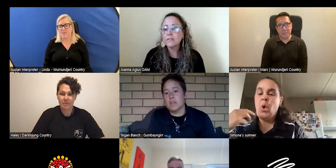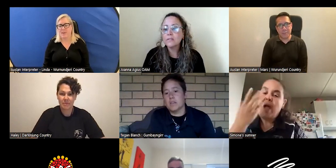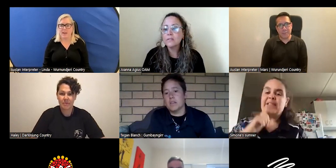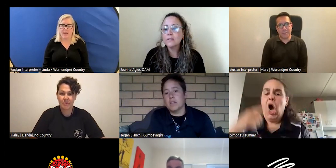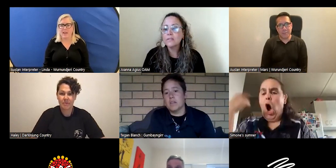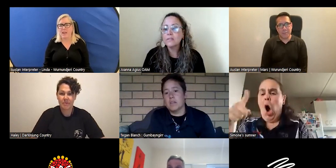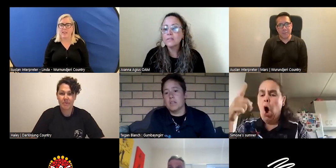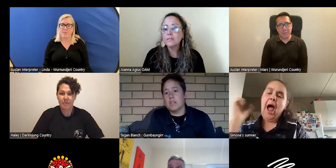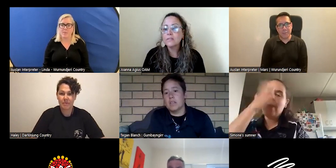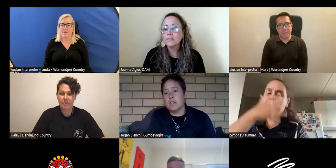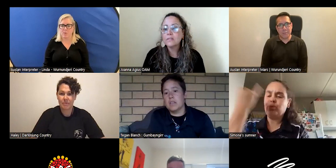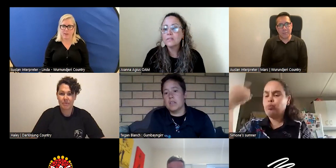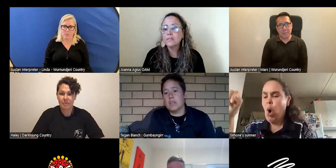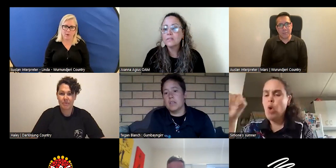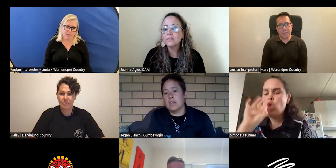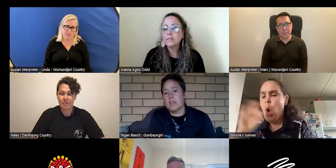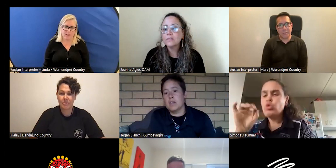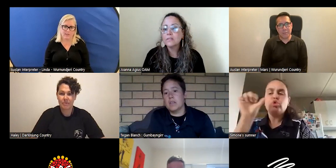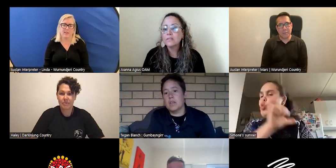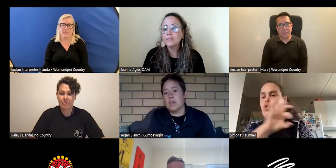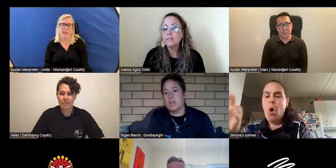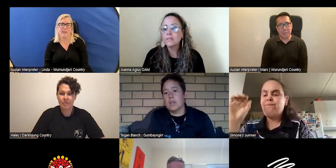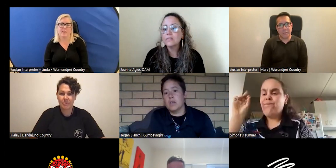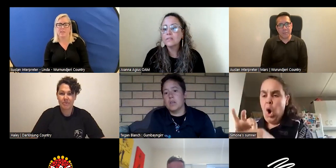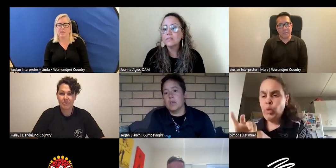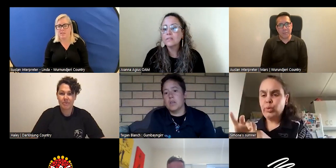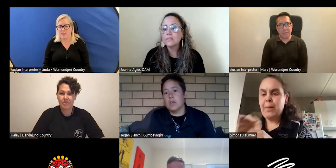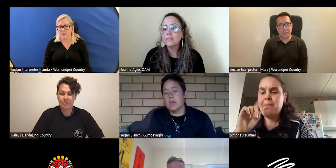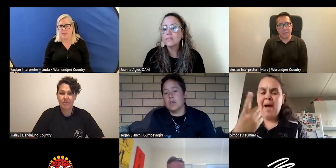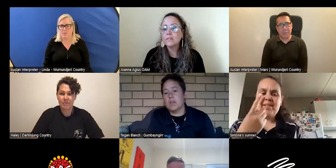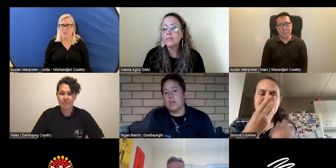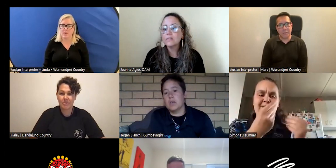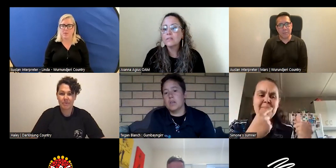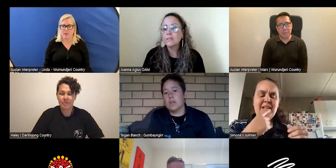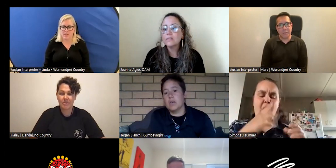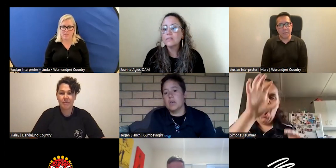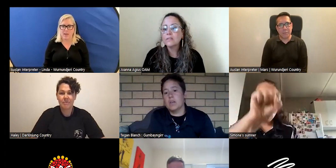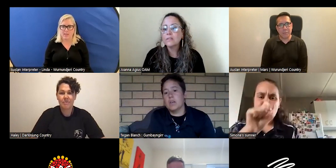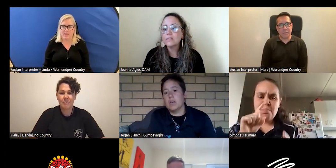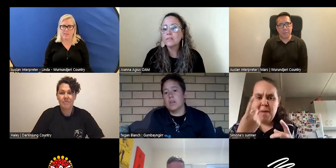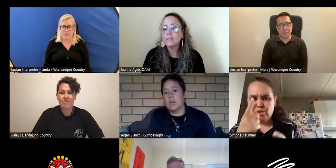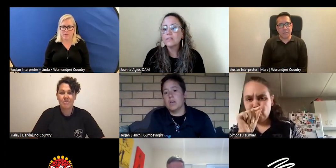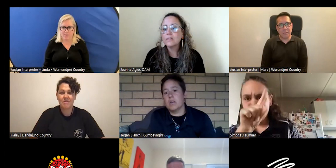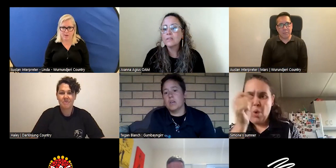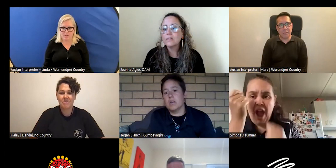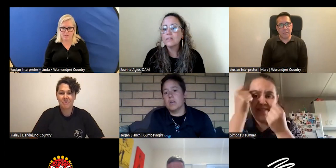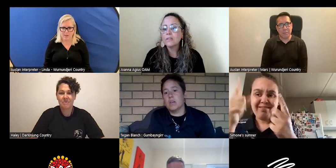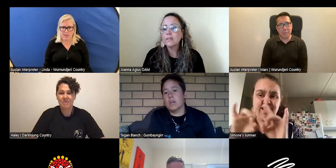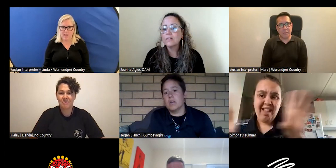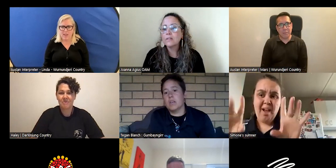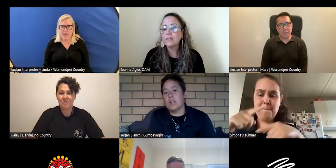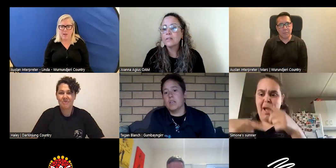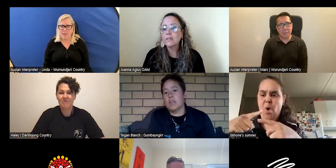of argument between white fellas and the Aboriginal community about the